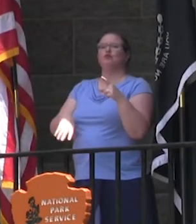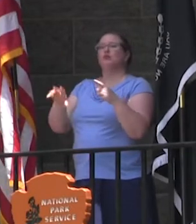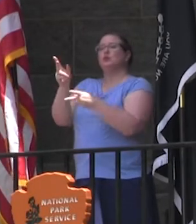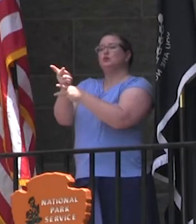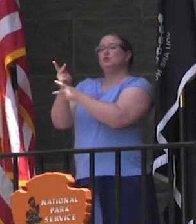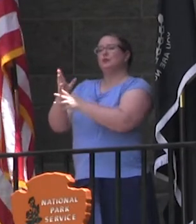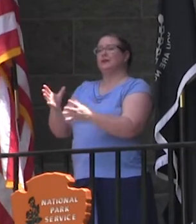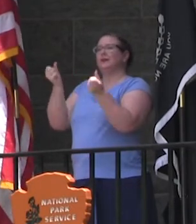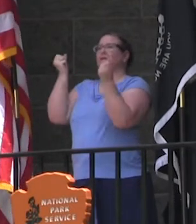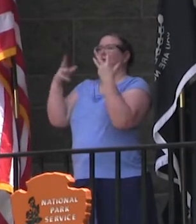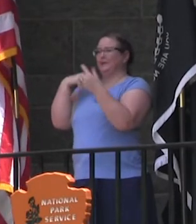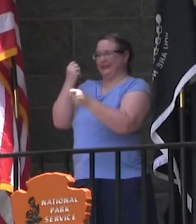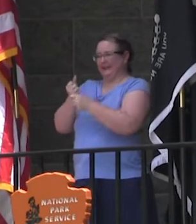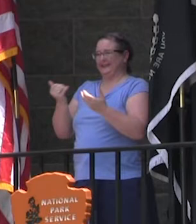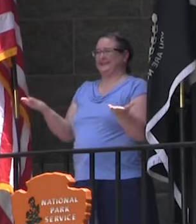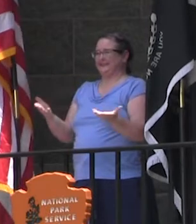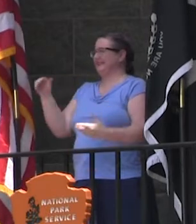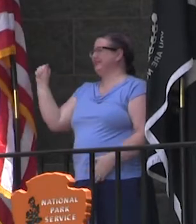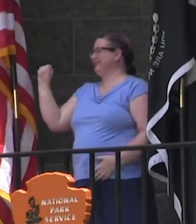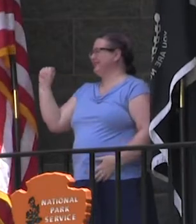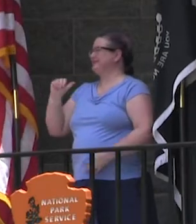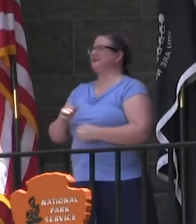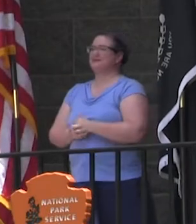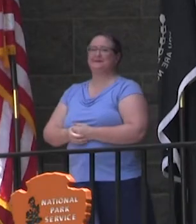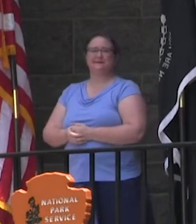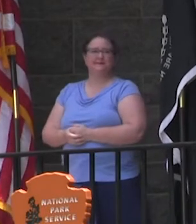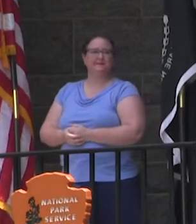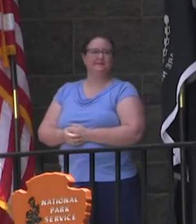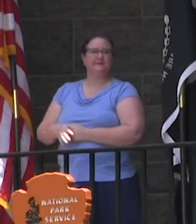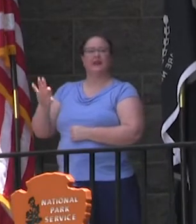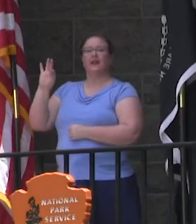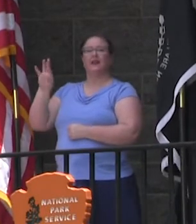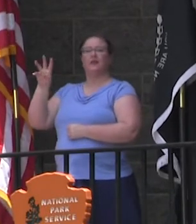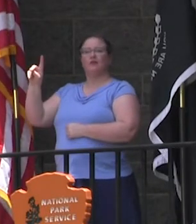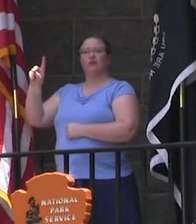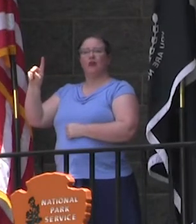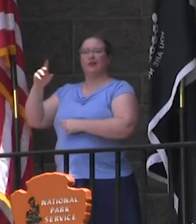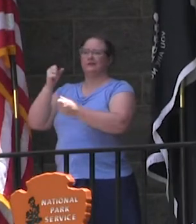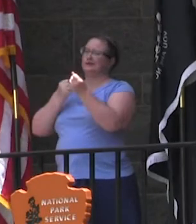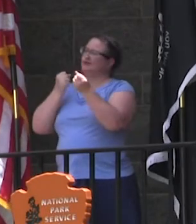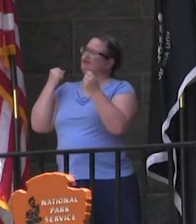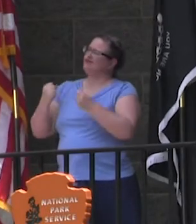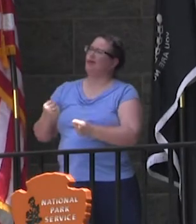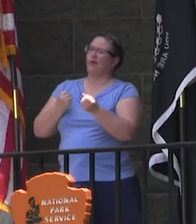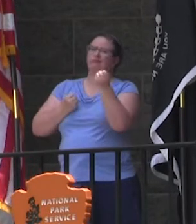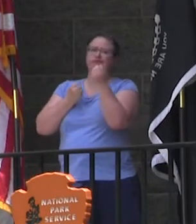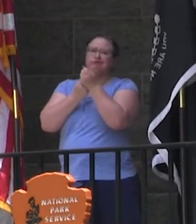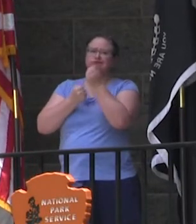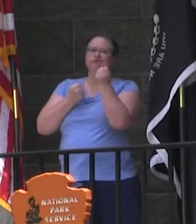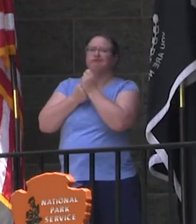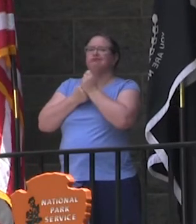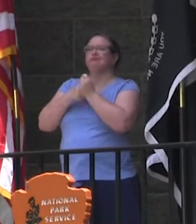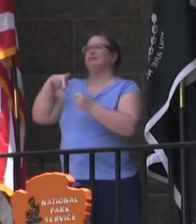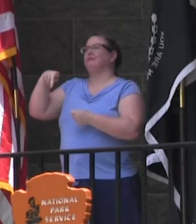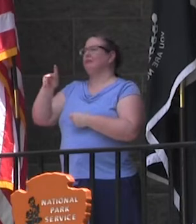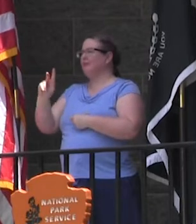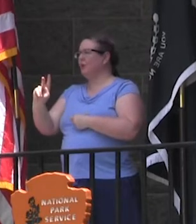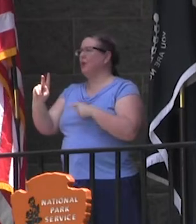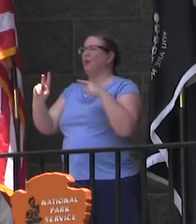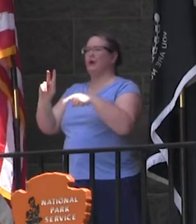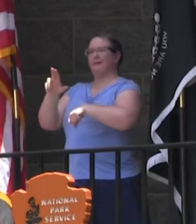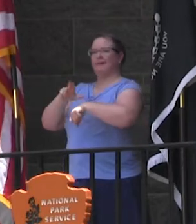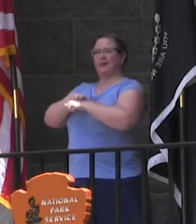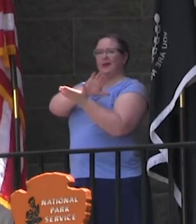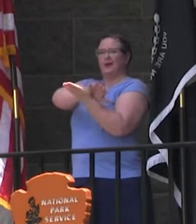superintendent for many years here at Andersonville. Fred remains a strong advocate of this park and the